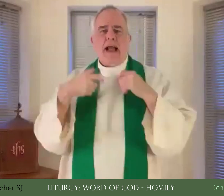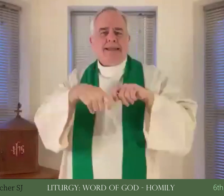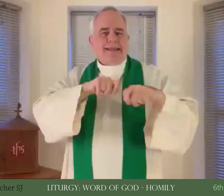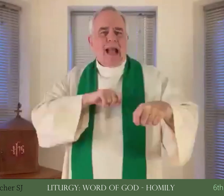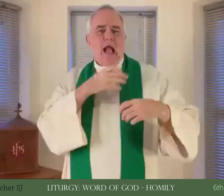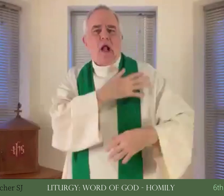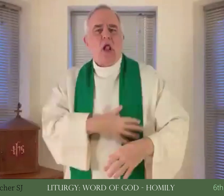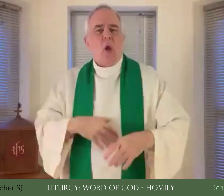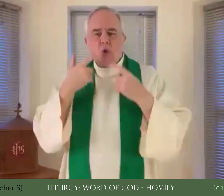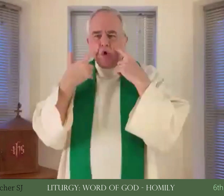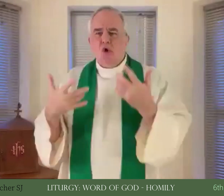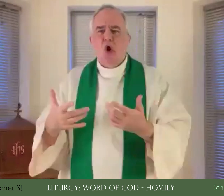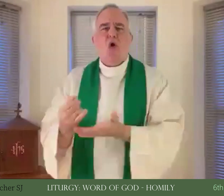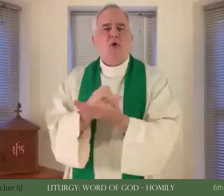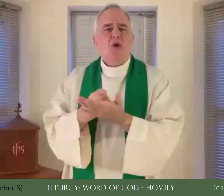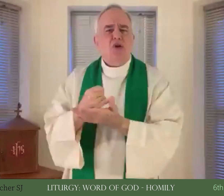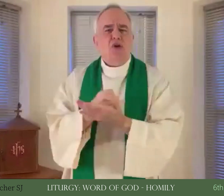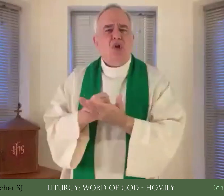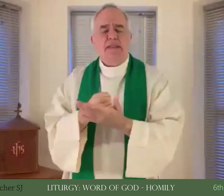to tear throat to show throat,